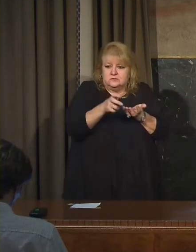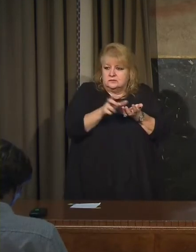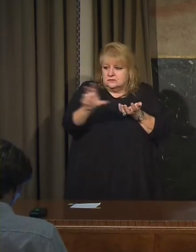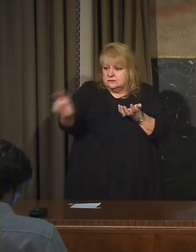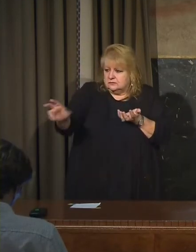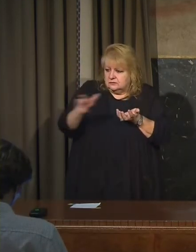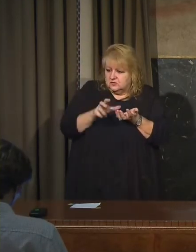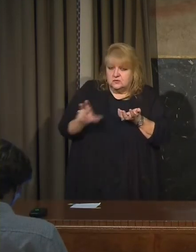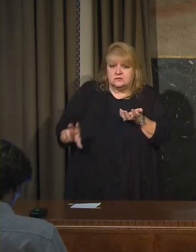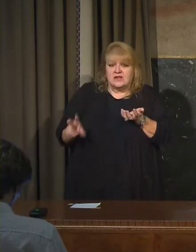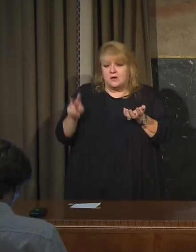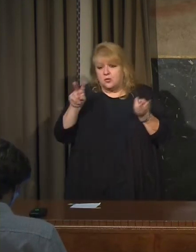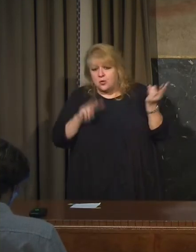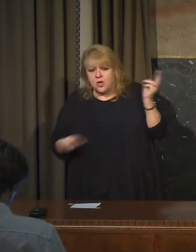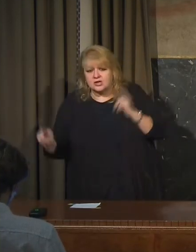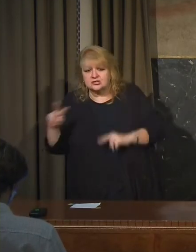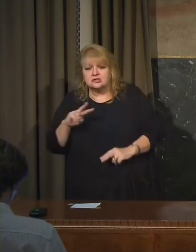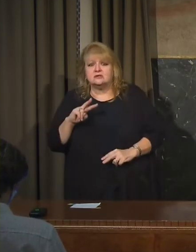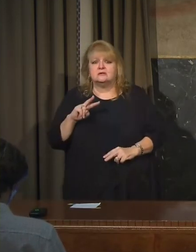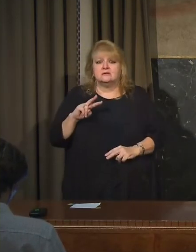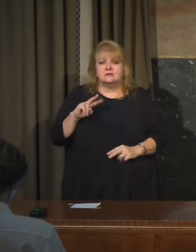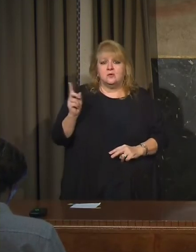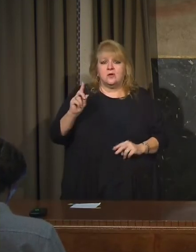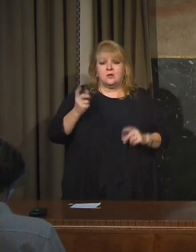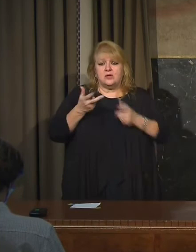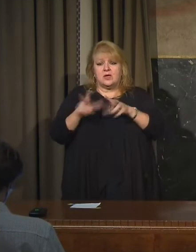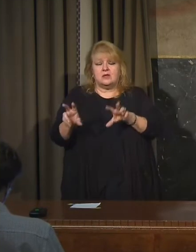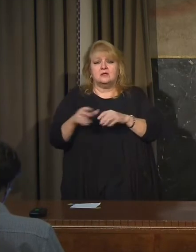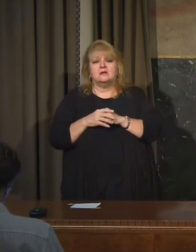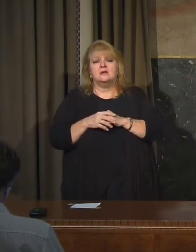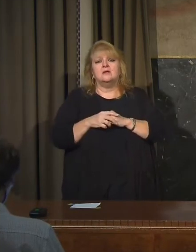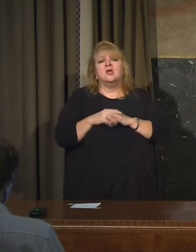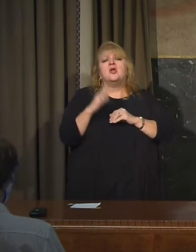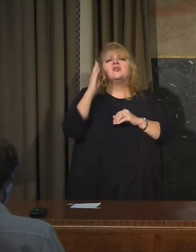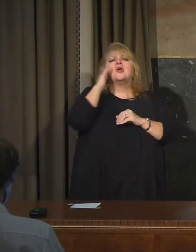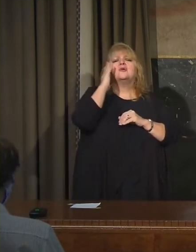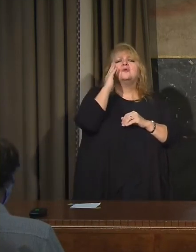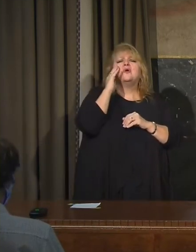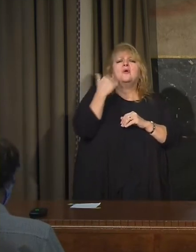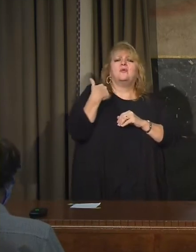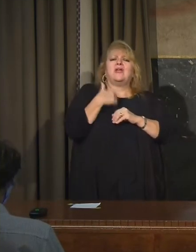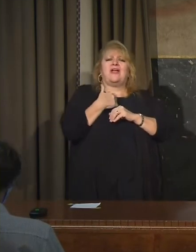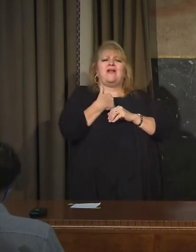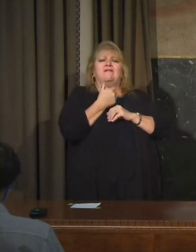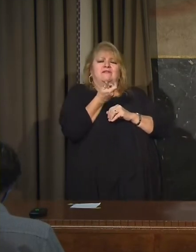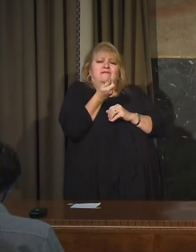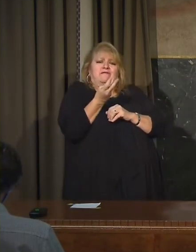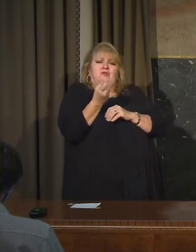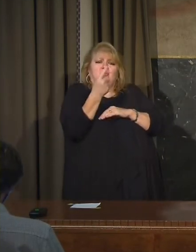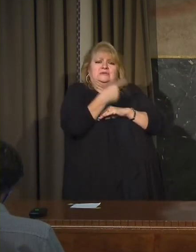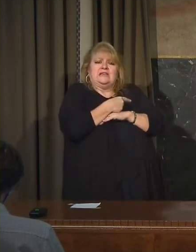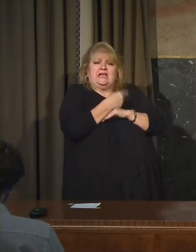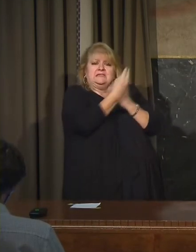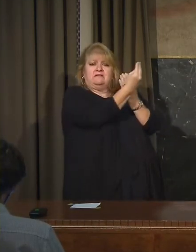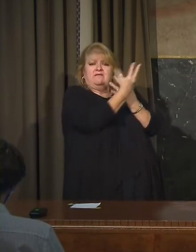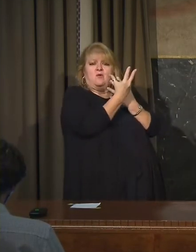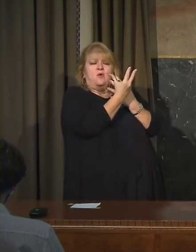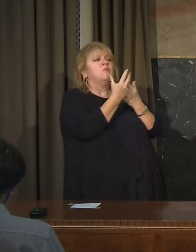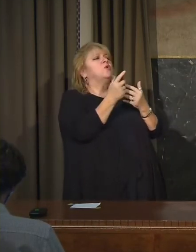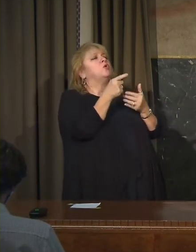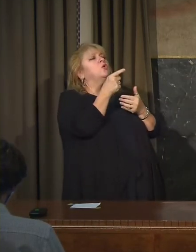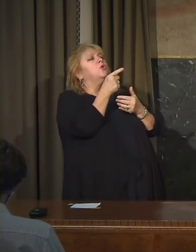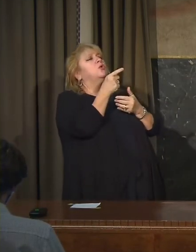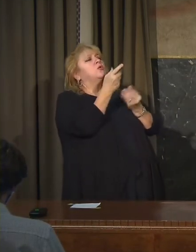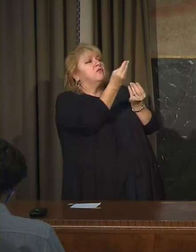Each week, and I think you know this already, we get just a few days notice of what we're going to get the following